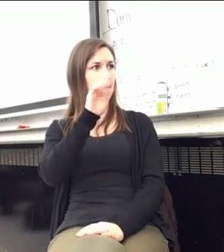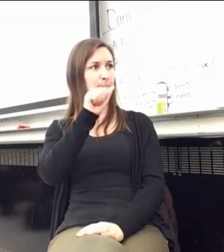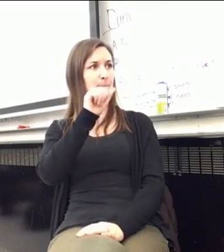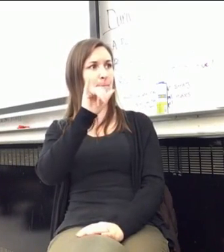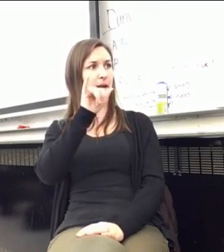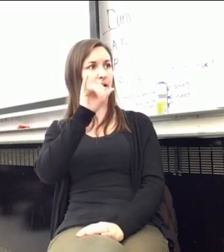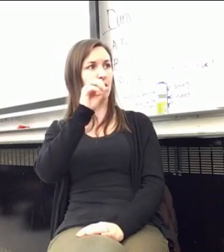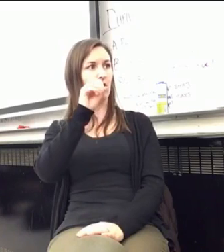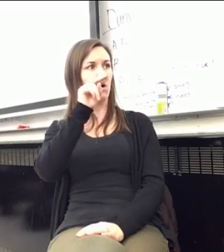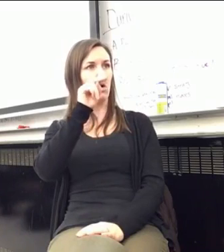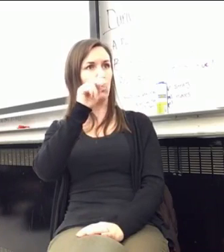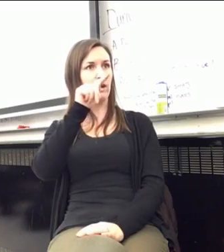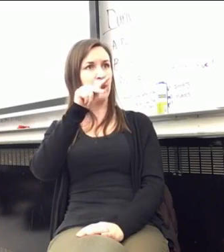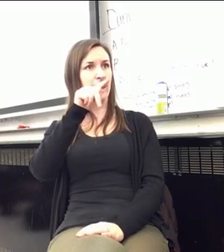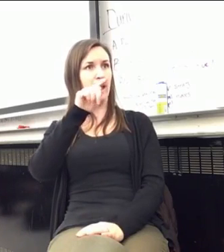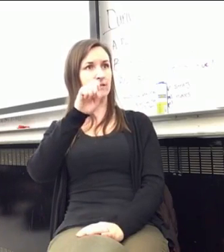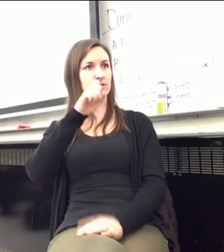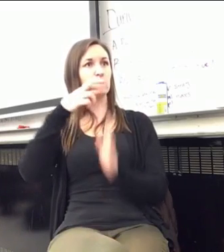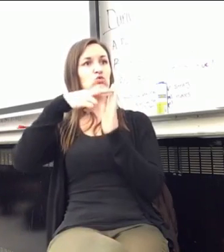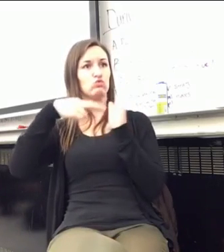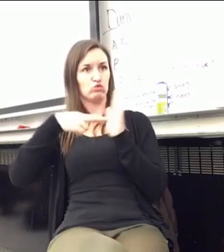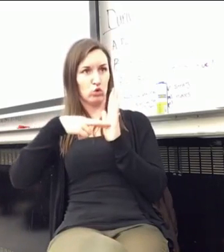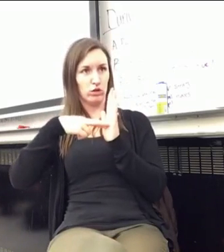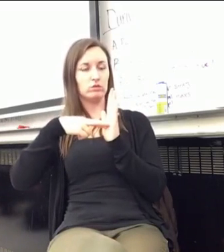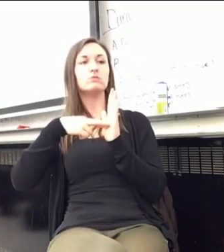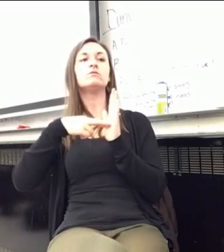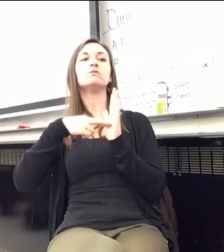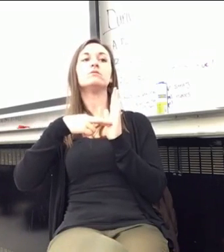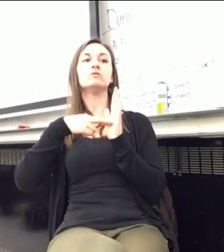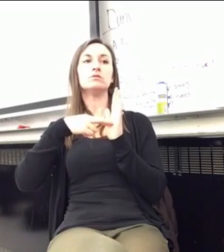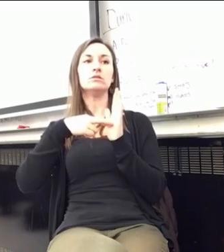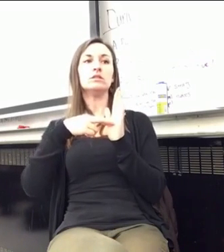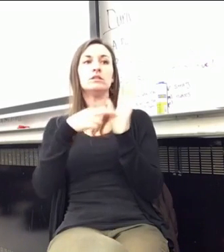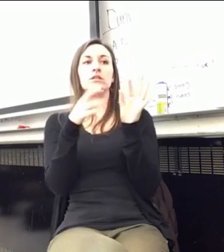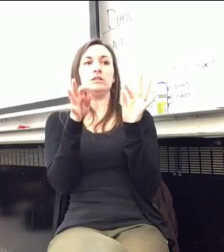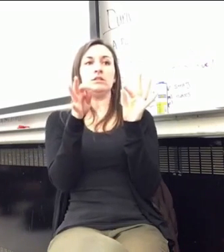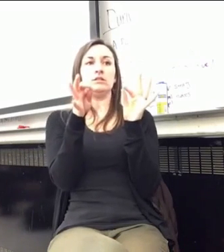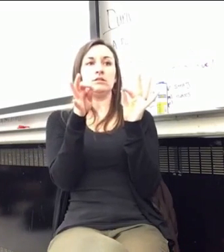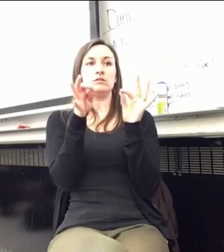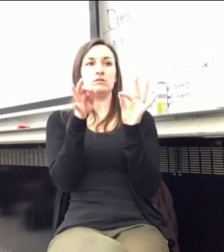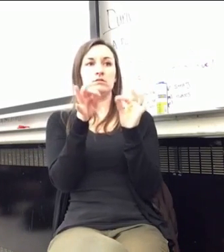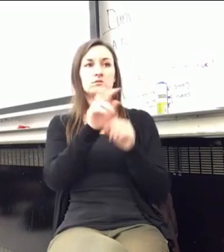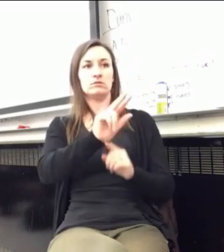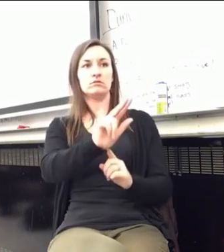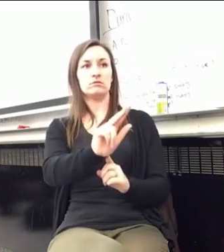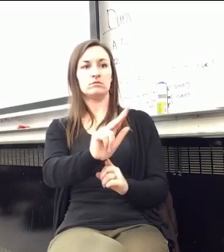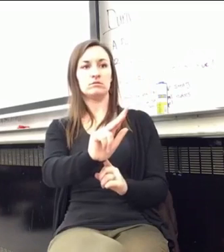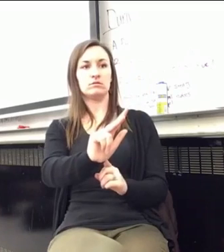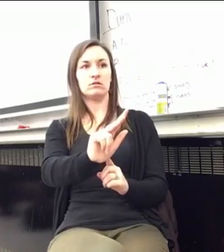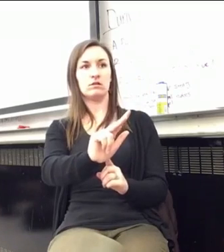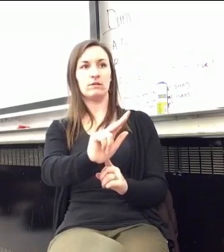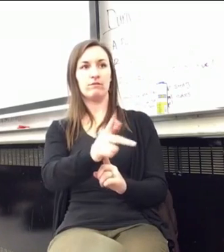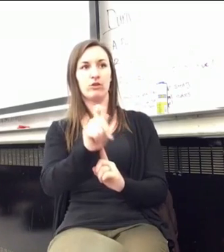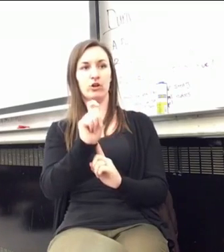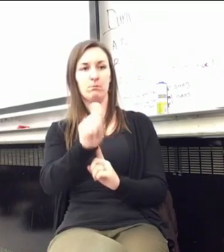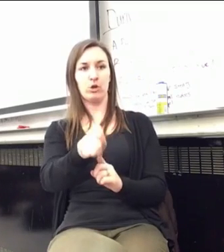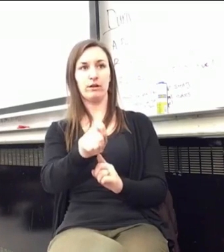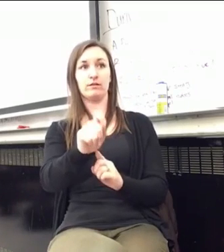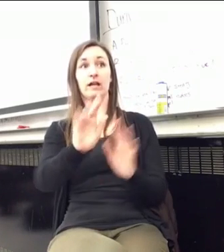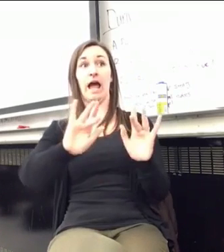and what you need to know about it, that's the most important thing to know about this bullet. If you will highlight where it